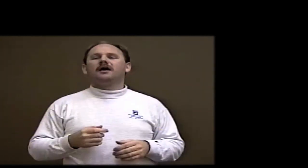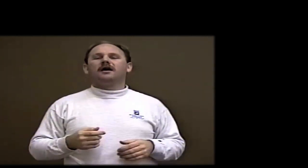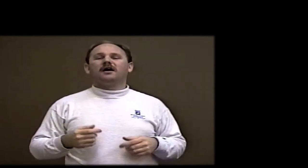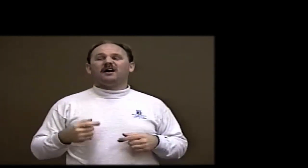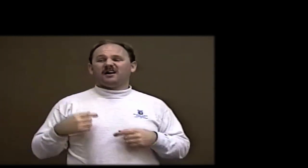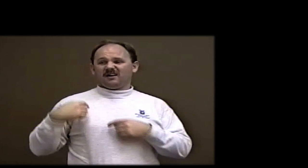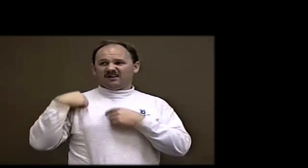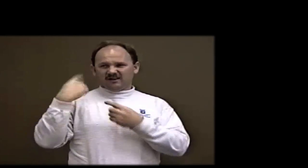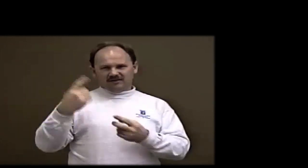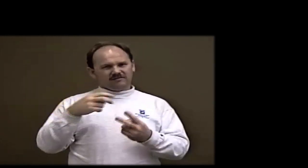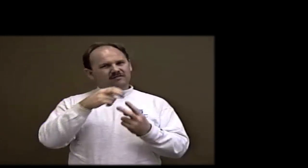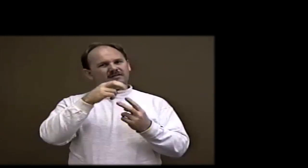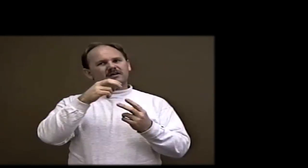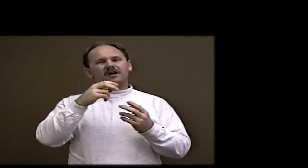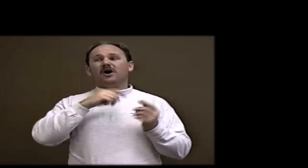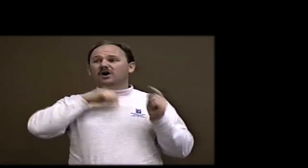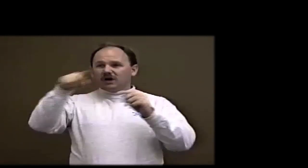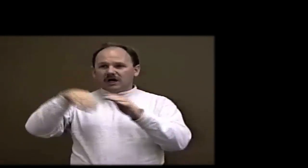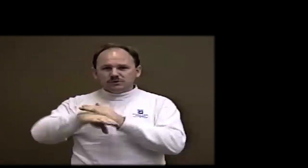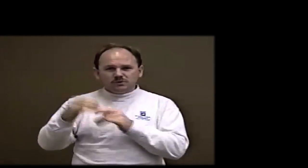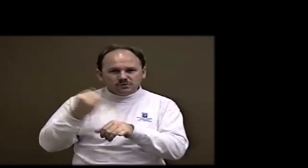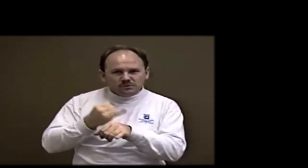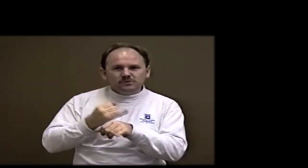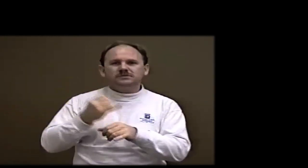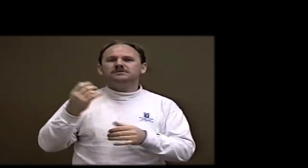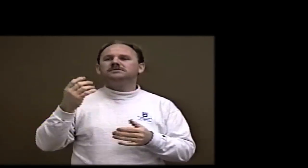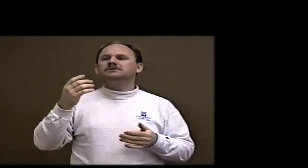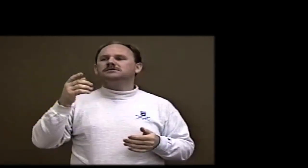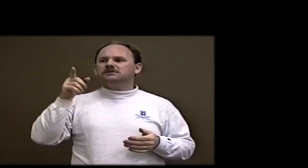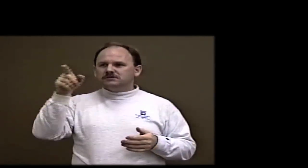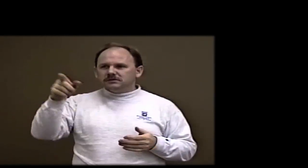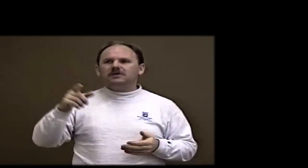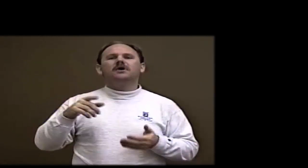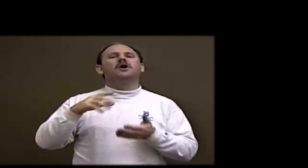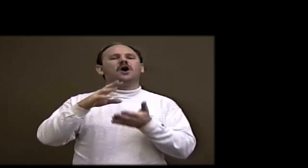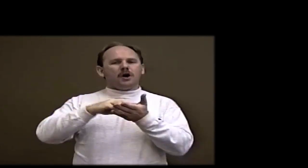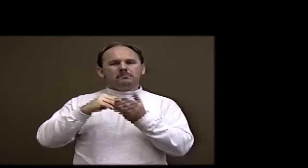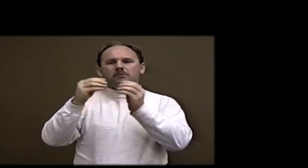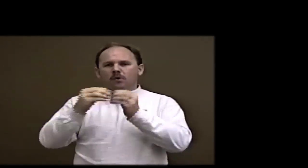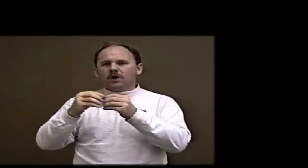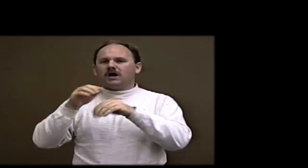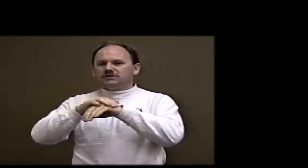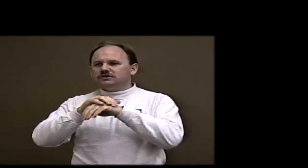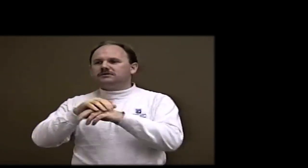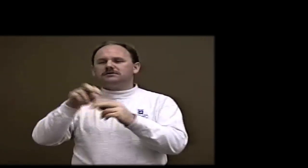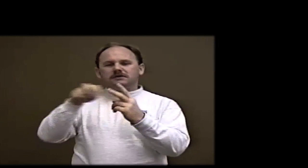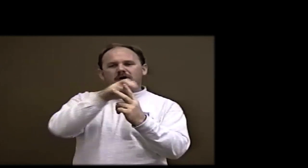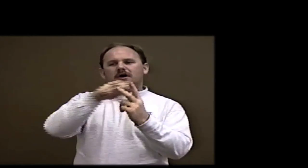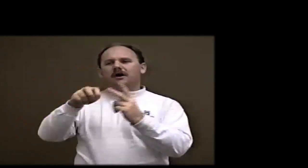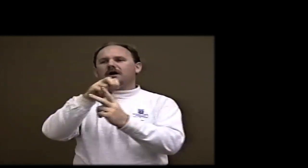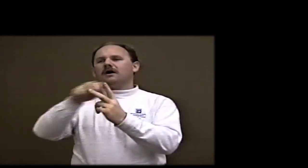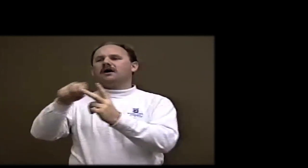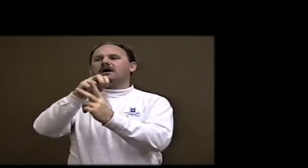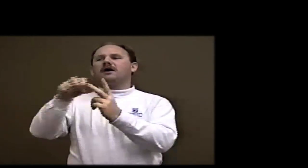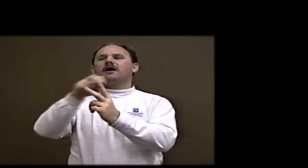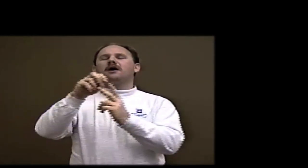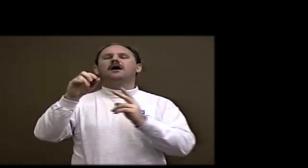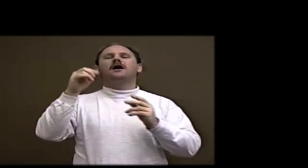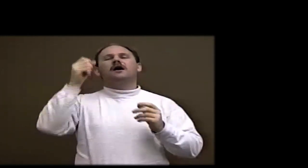As I got older, I went to a school where I was taught English, and this schooling helped me become more comfortable with this second language.